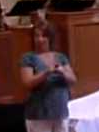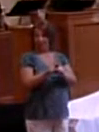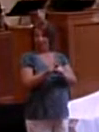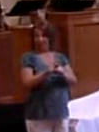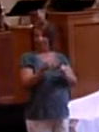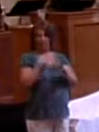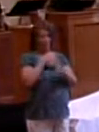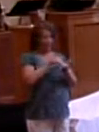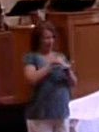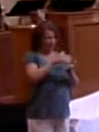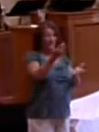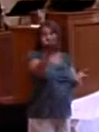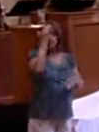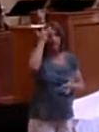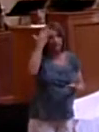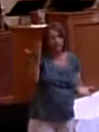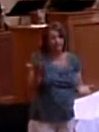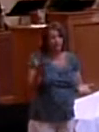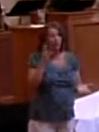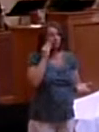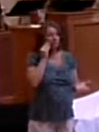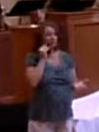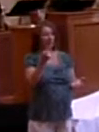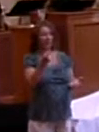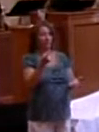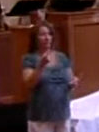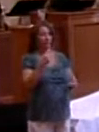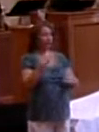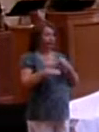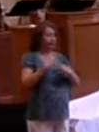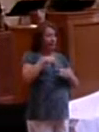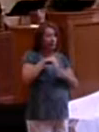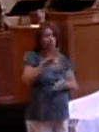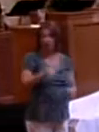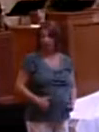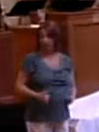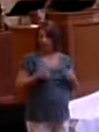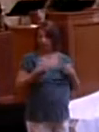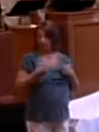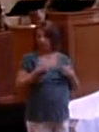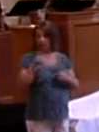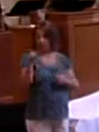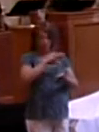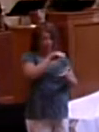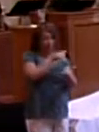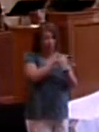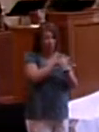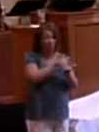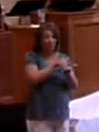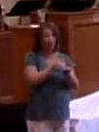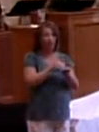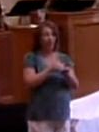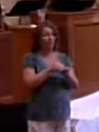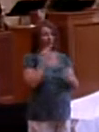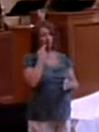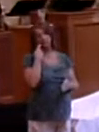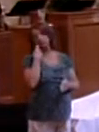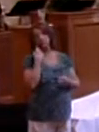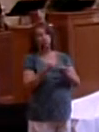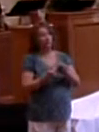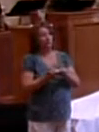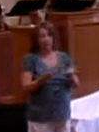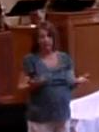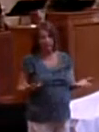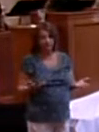sickness. You're in the midst of a storm in your life. You are in the midst of of developing an addiction to something.